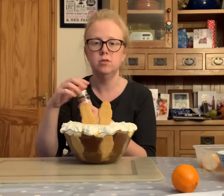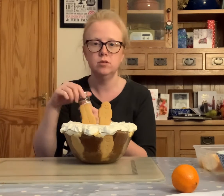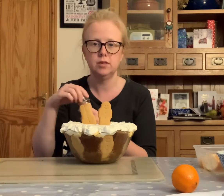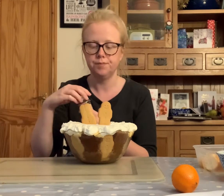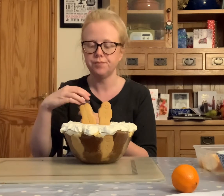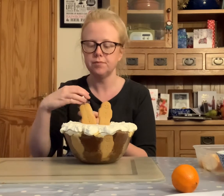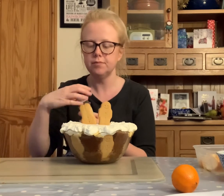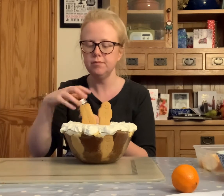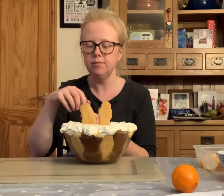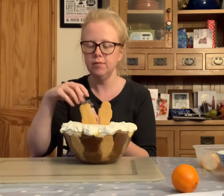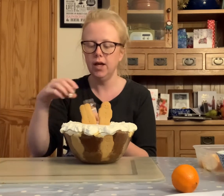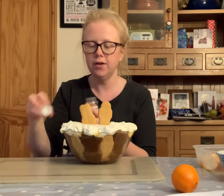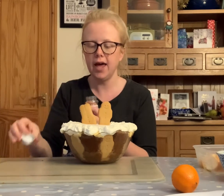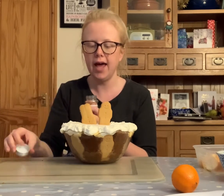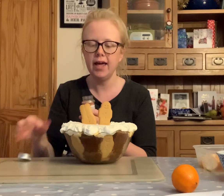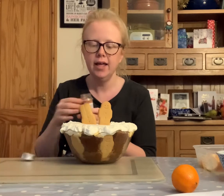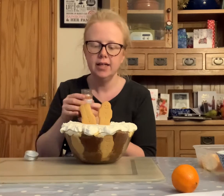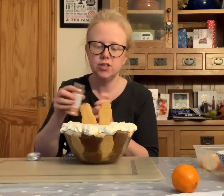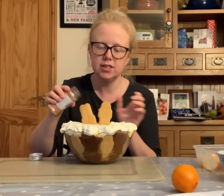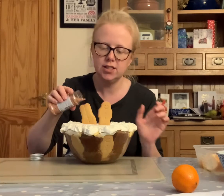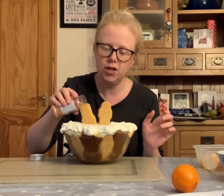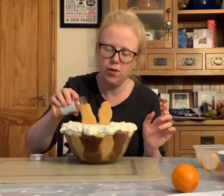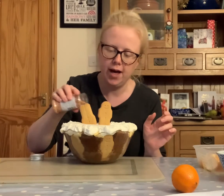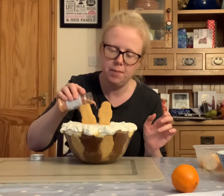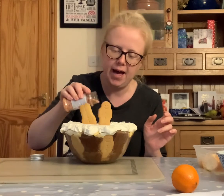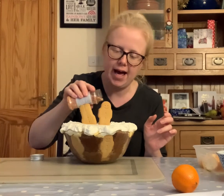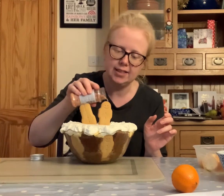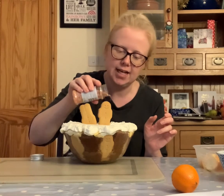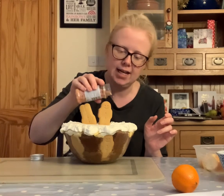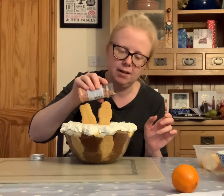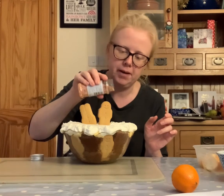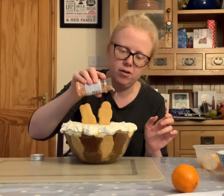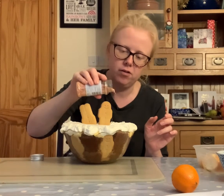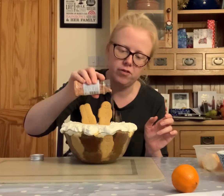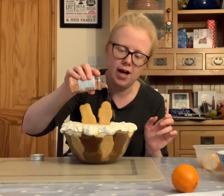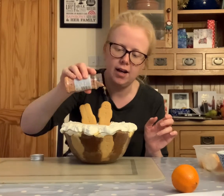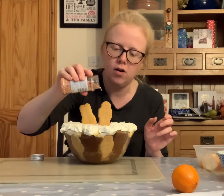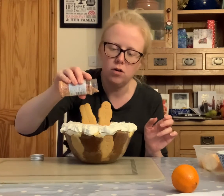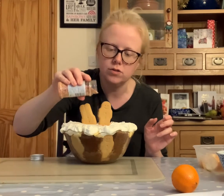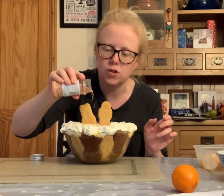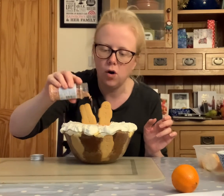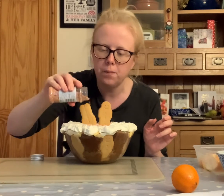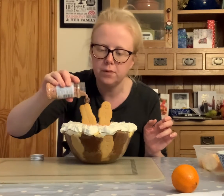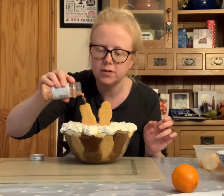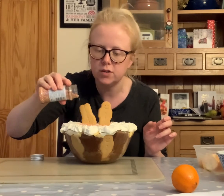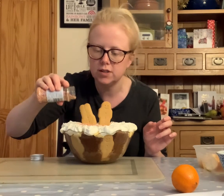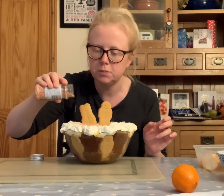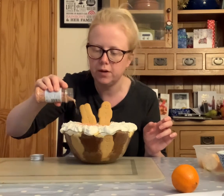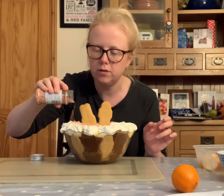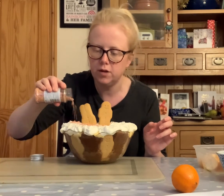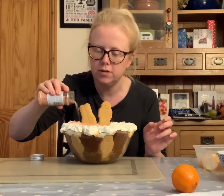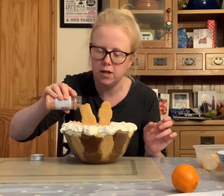sprinkles, okay, just to add a little bit of colour on top. So just sprinkle those